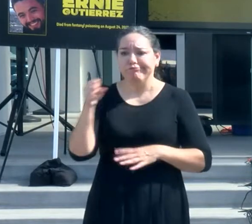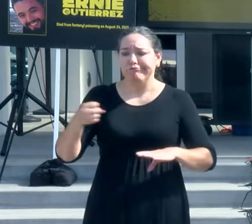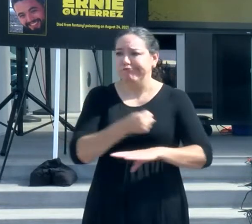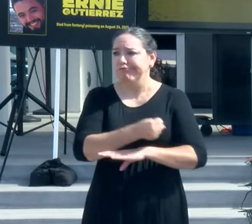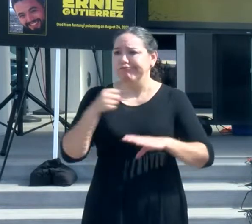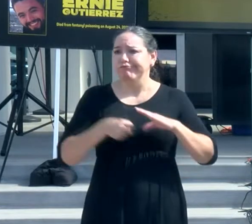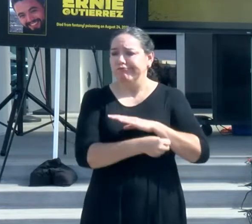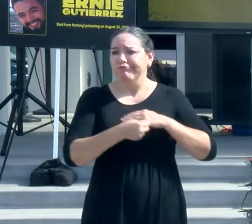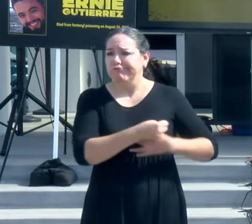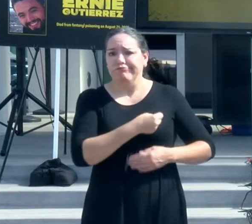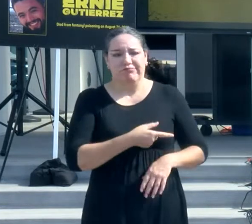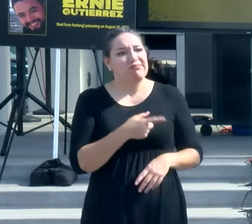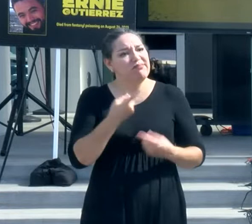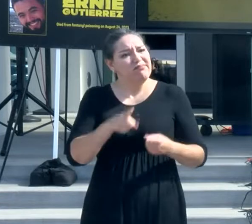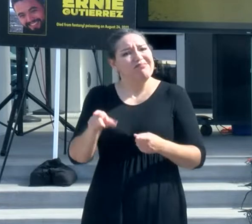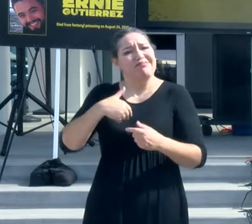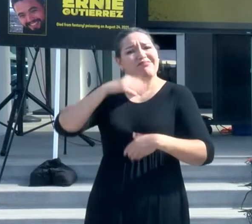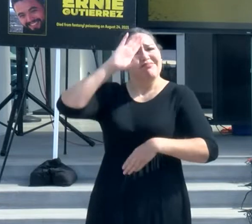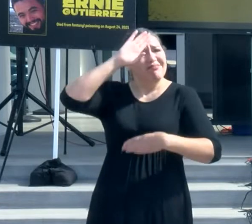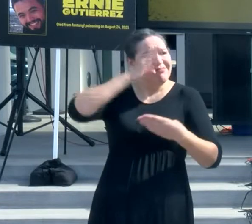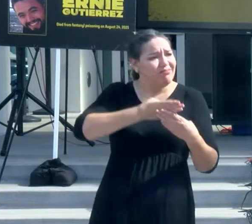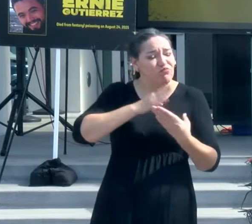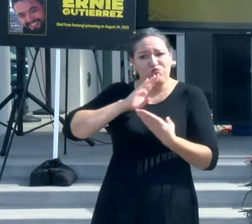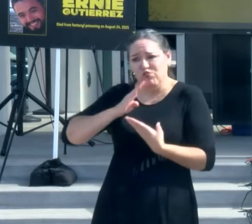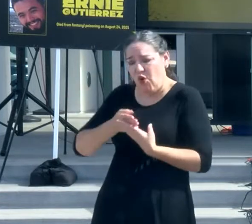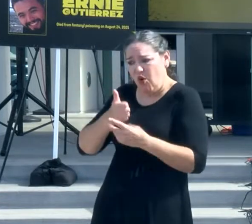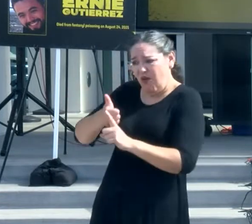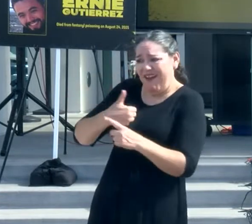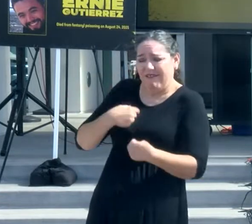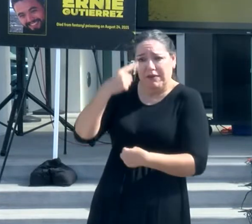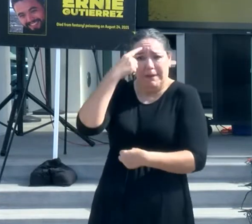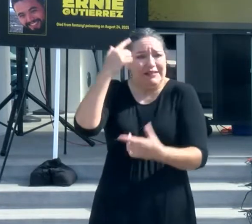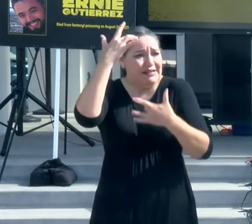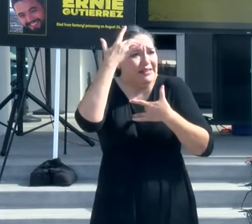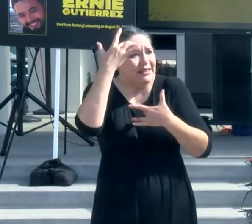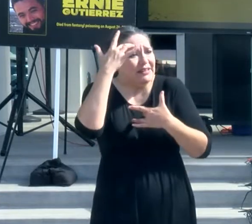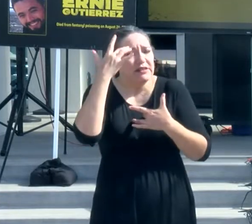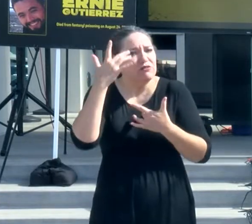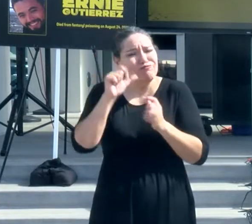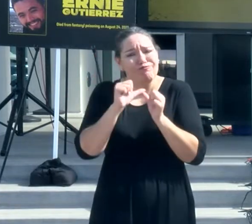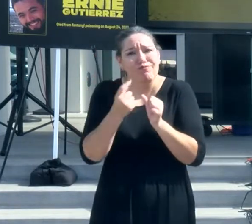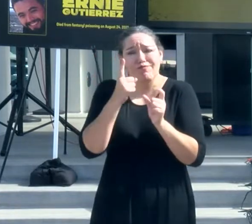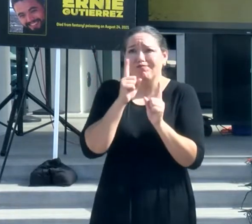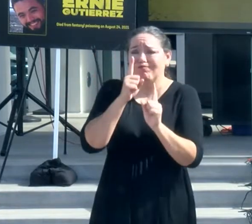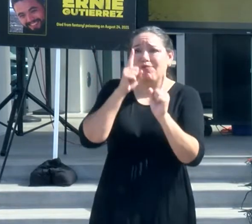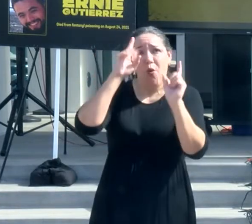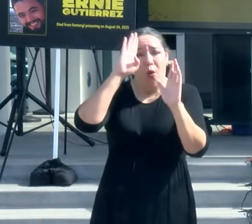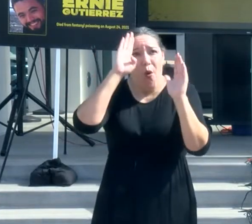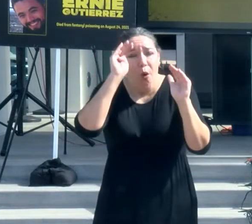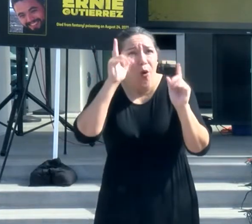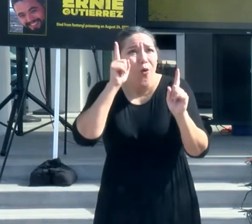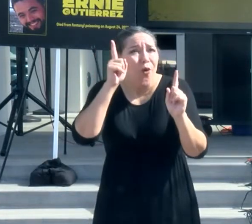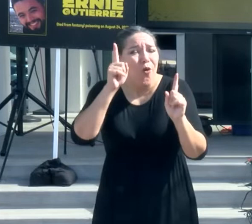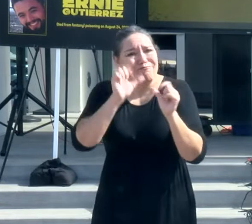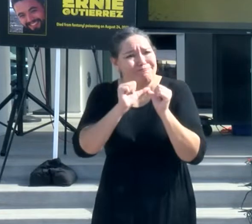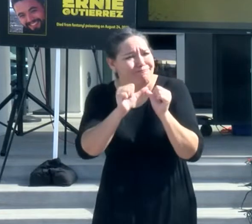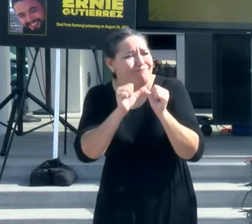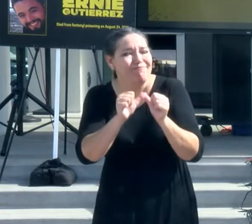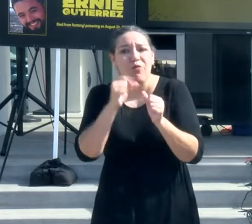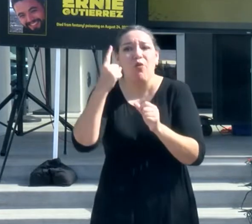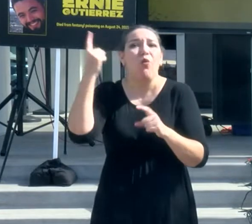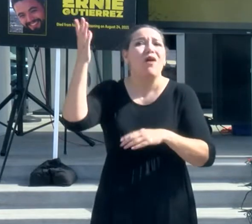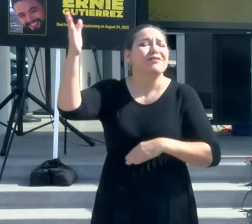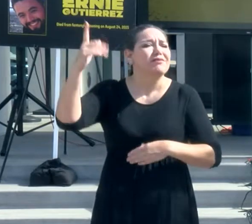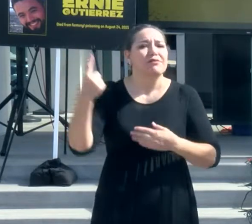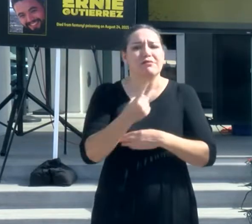daughter with mental illness, you never lose hope that one day they will get the right medication and